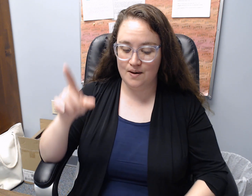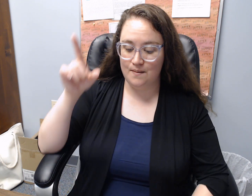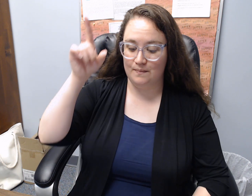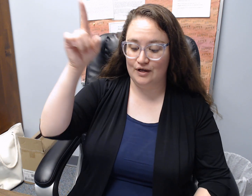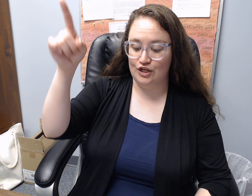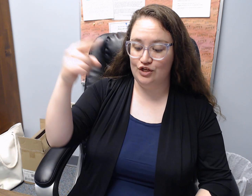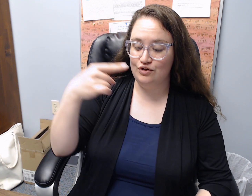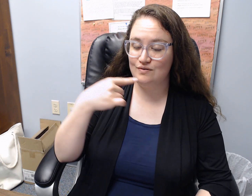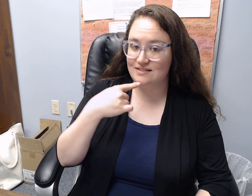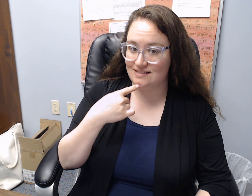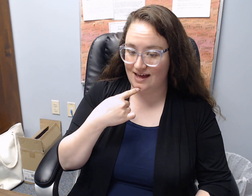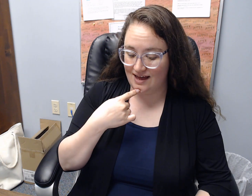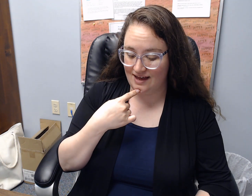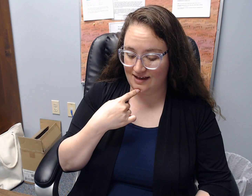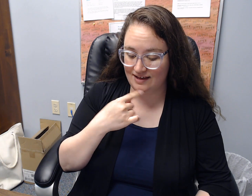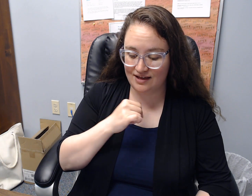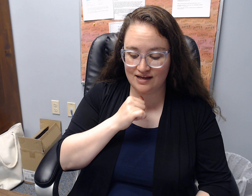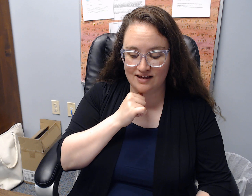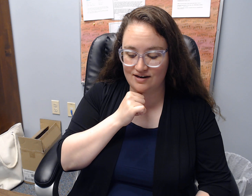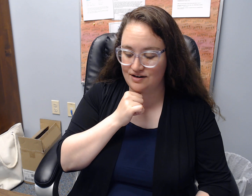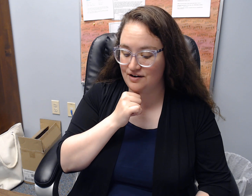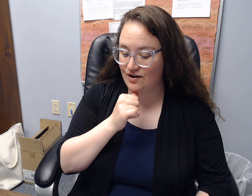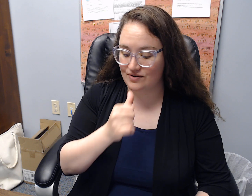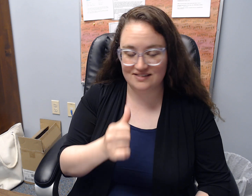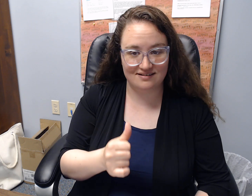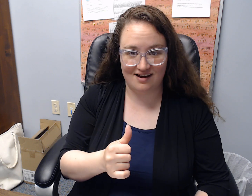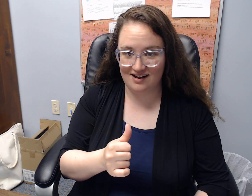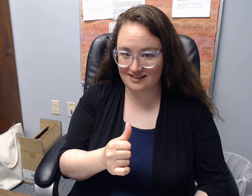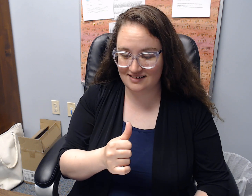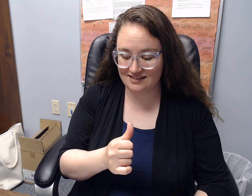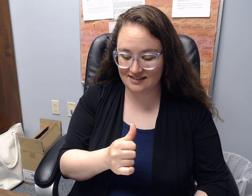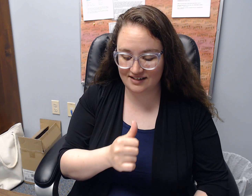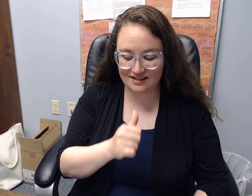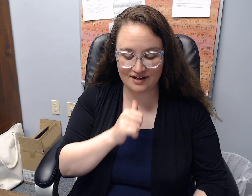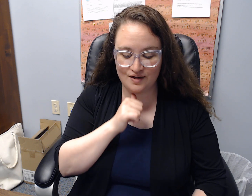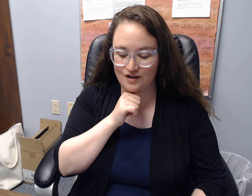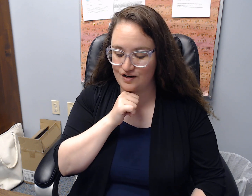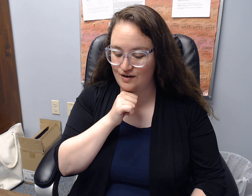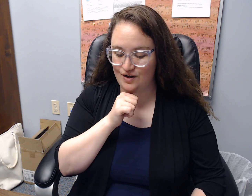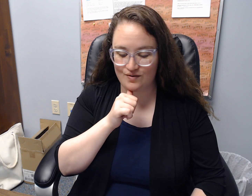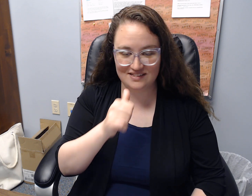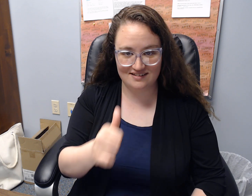But you say, no, it's not. No, it's not.